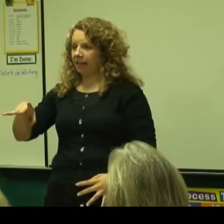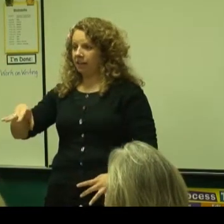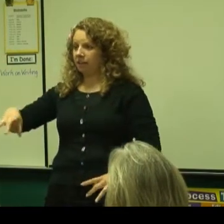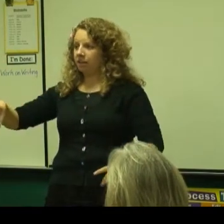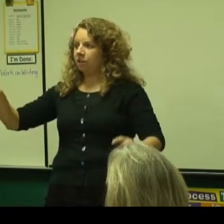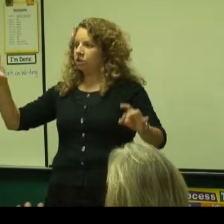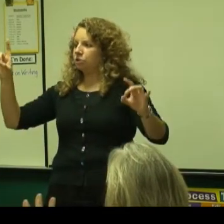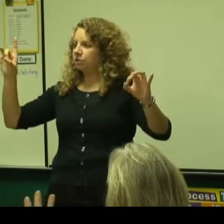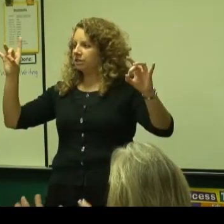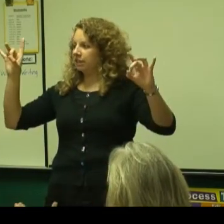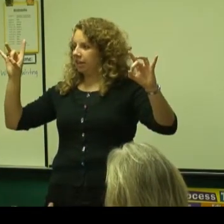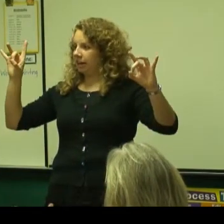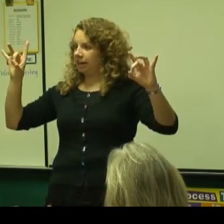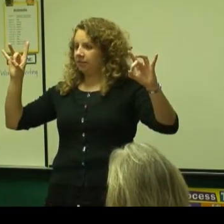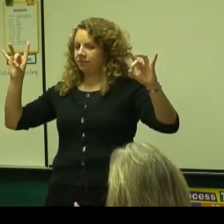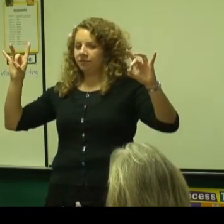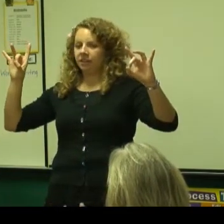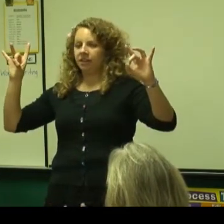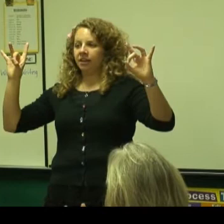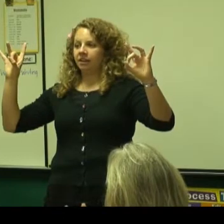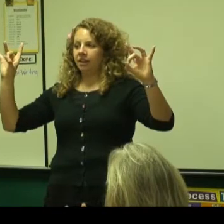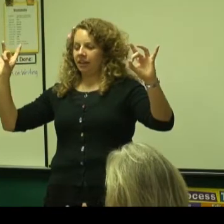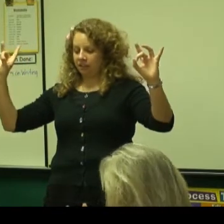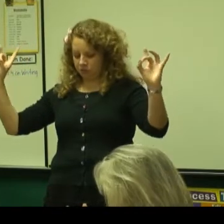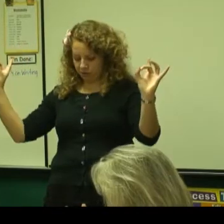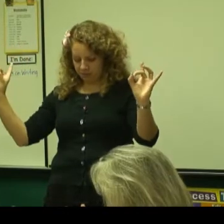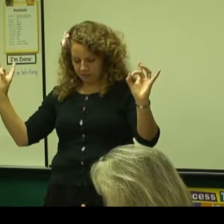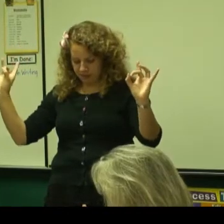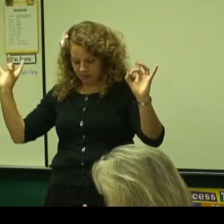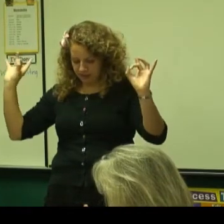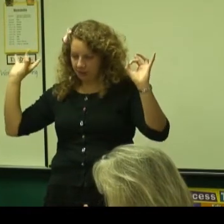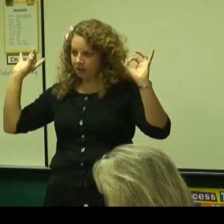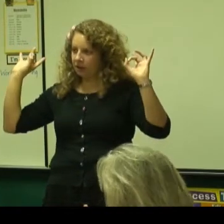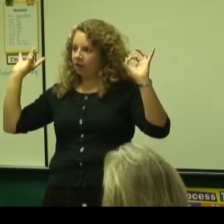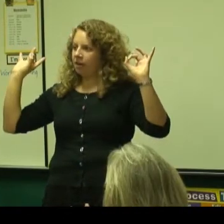like. So it's like there, and it's going to be